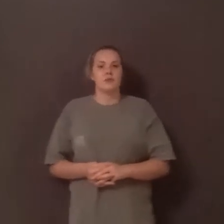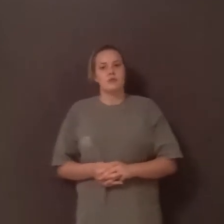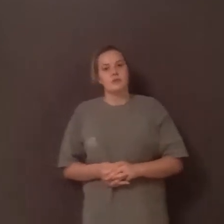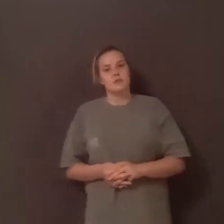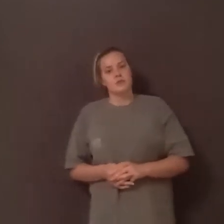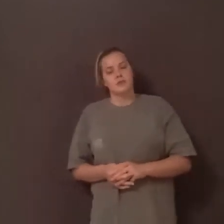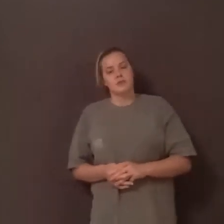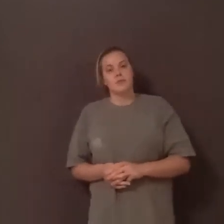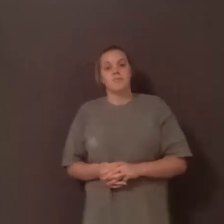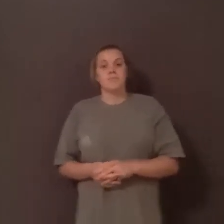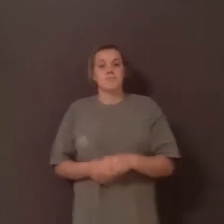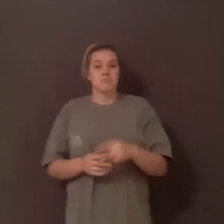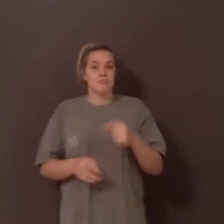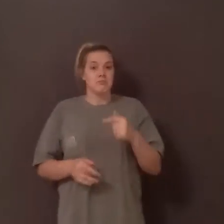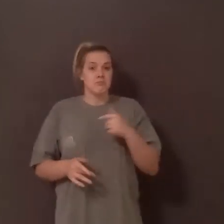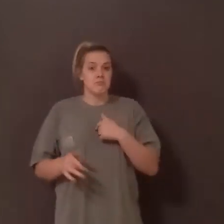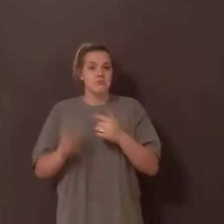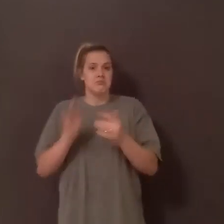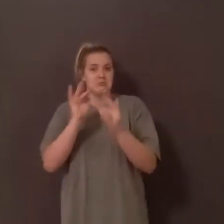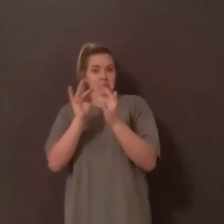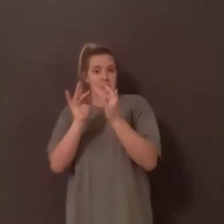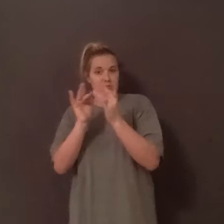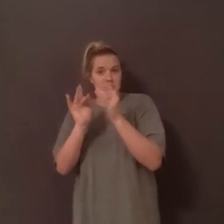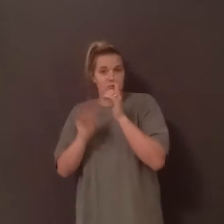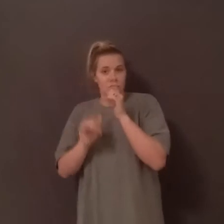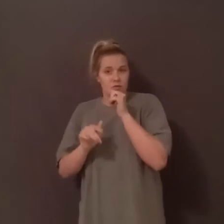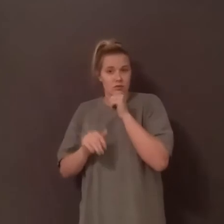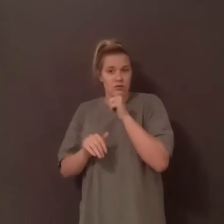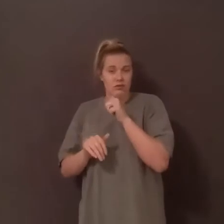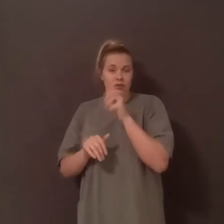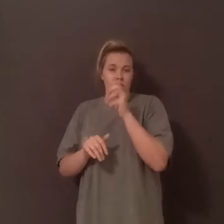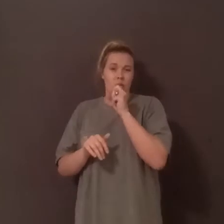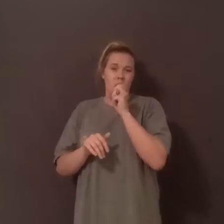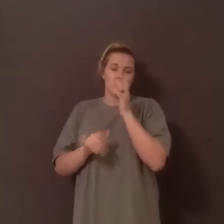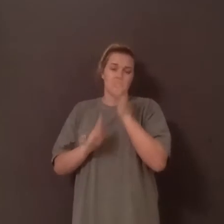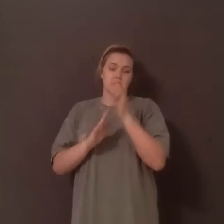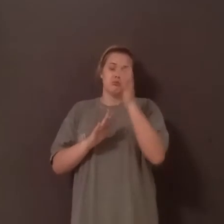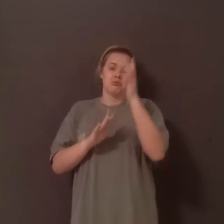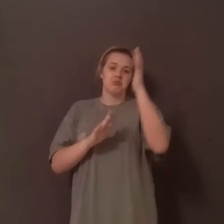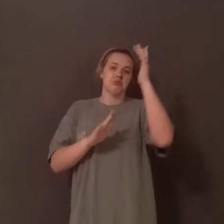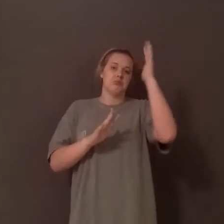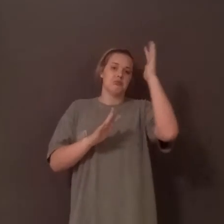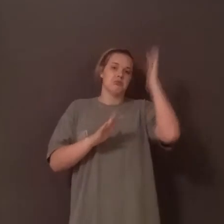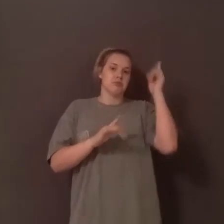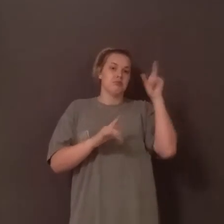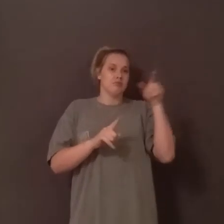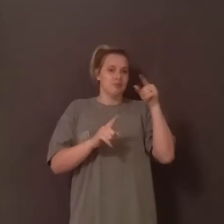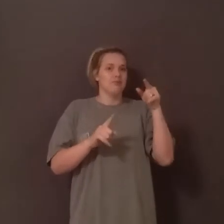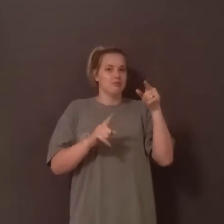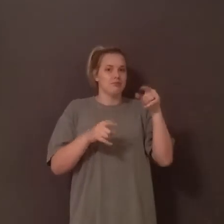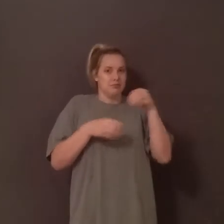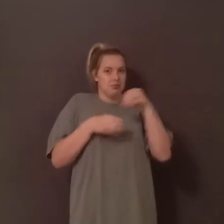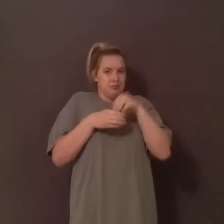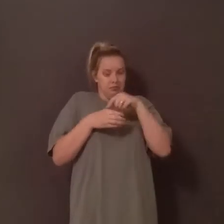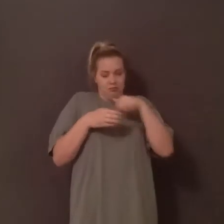I've been in touch with one of the most prominent ex-members of Scientology. His name is Marty Rathbun, and my